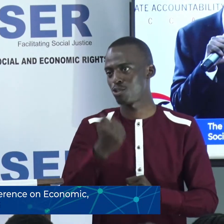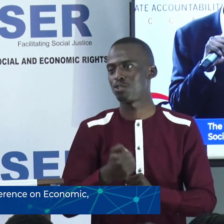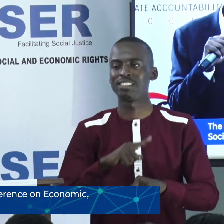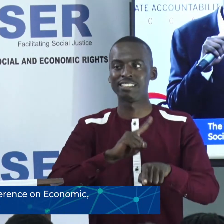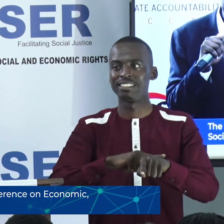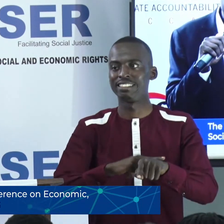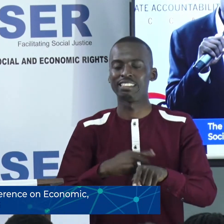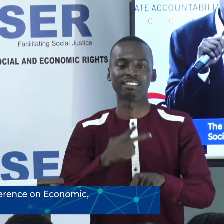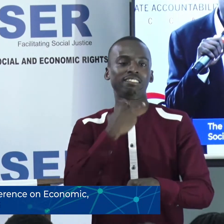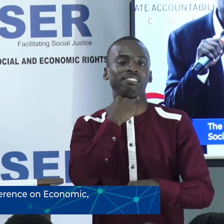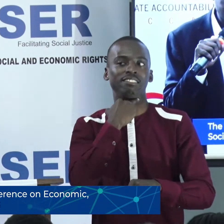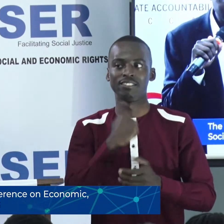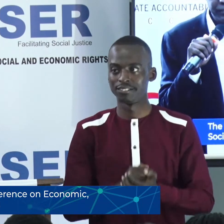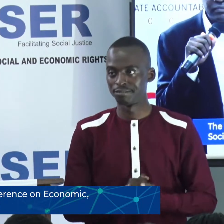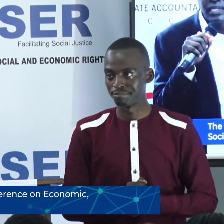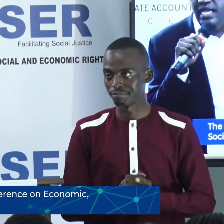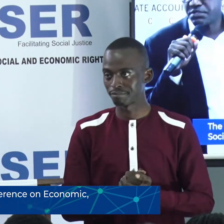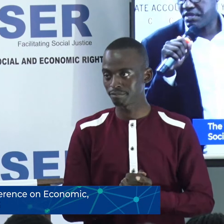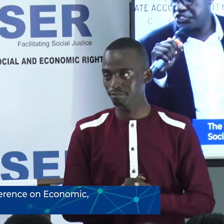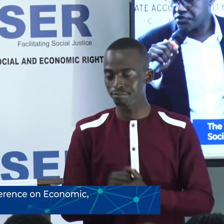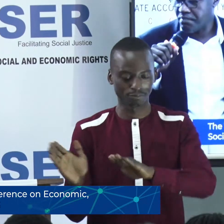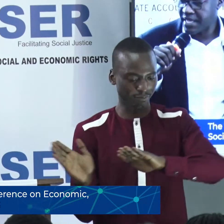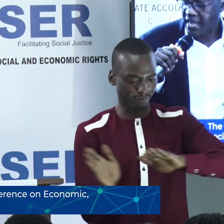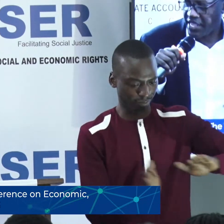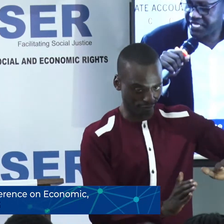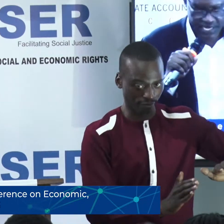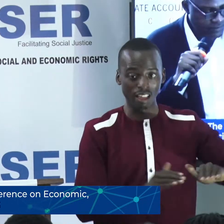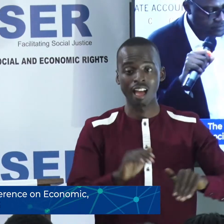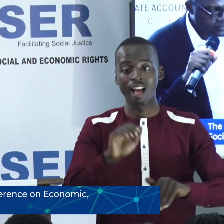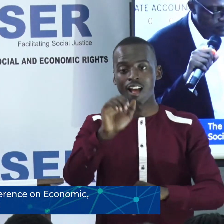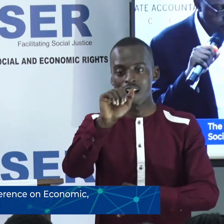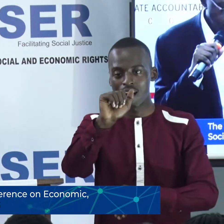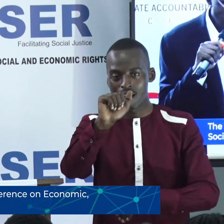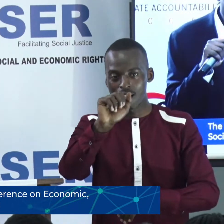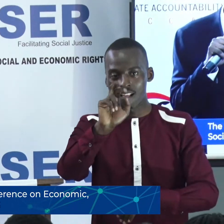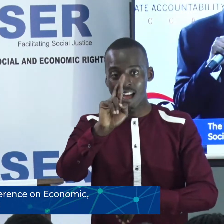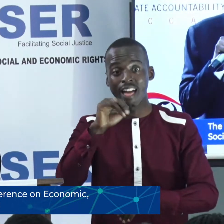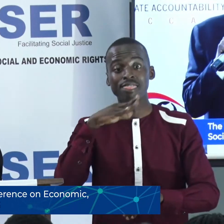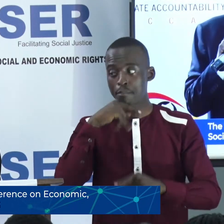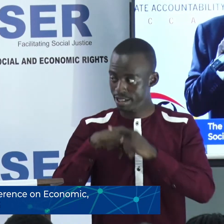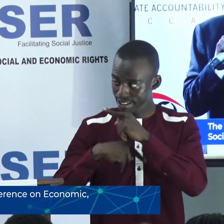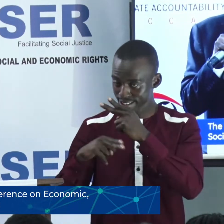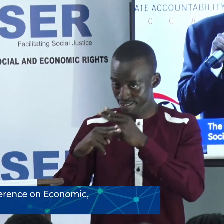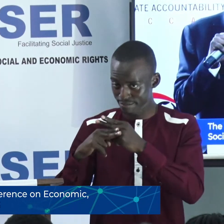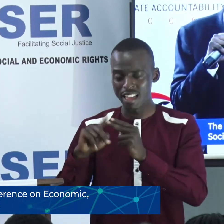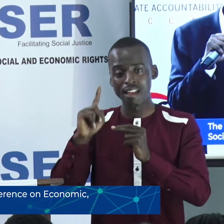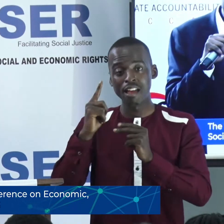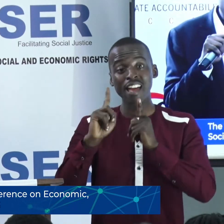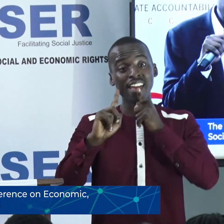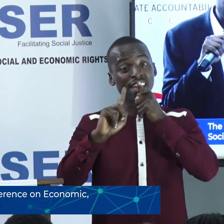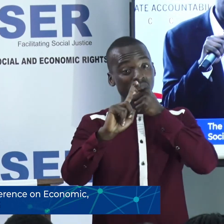time constrained. As mentioned by Arthur, the purpose of the first conference we had in